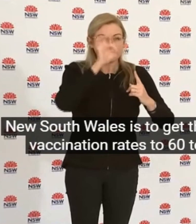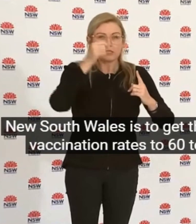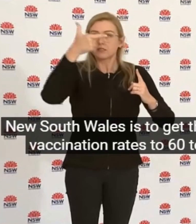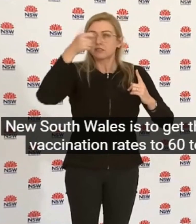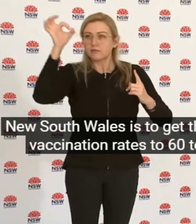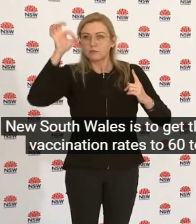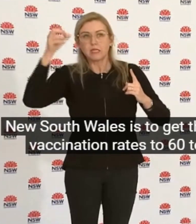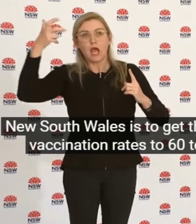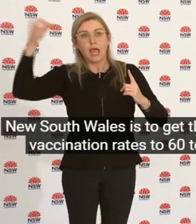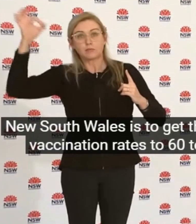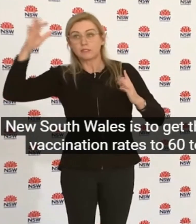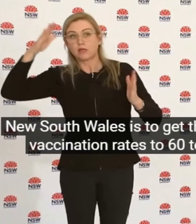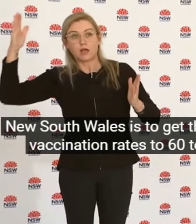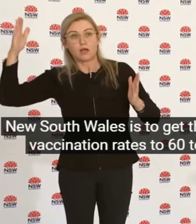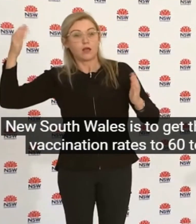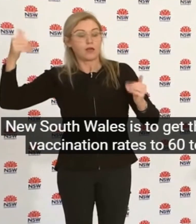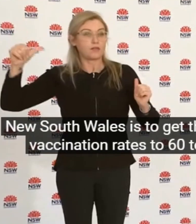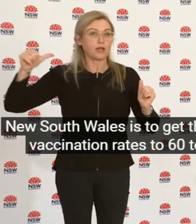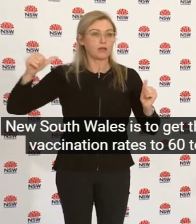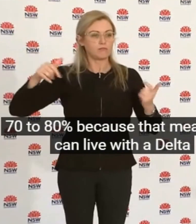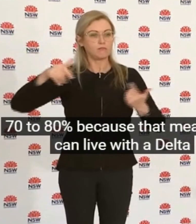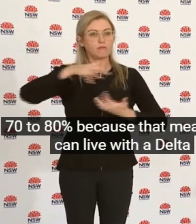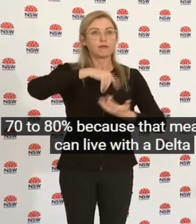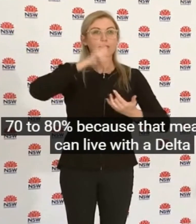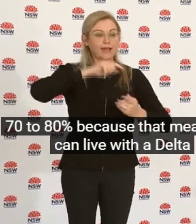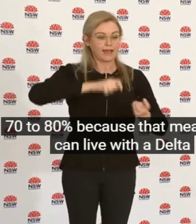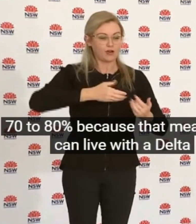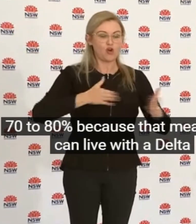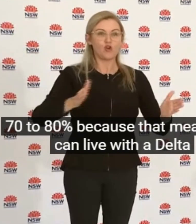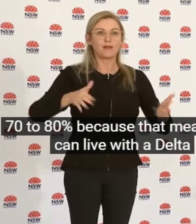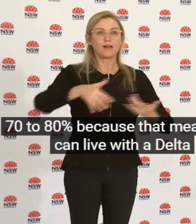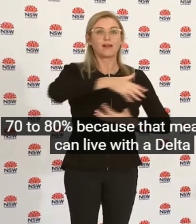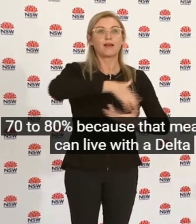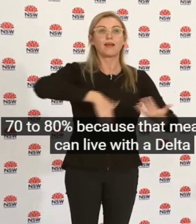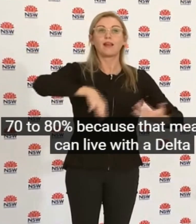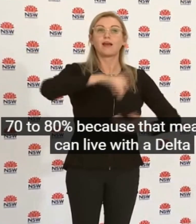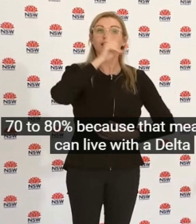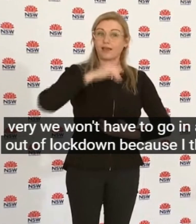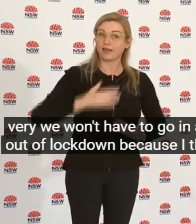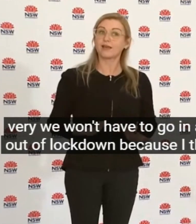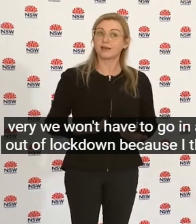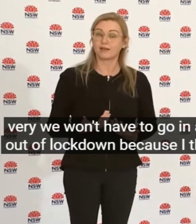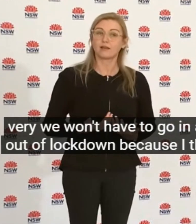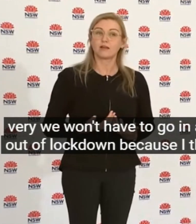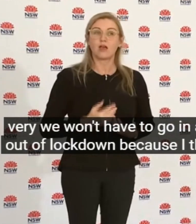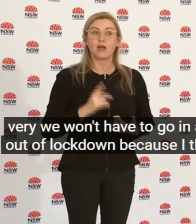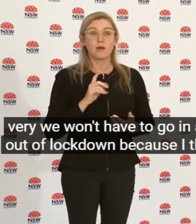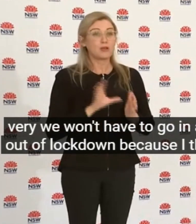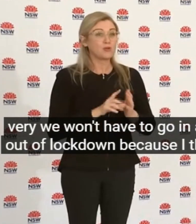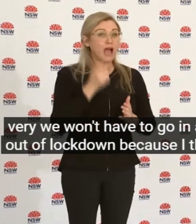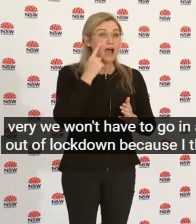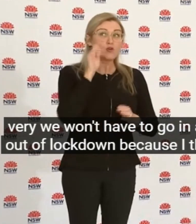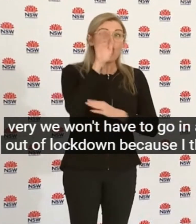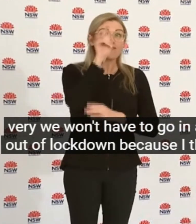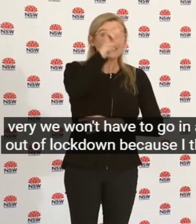we can live with the Delta variant. We won't have to go in and out of lockdown. Because I think what it shows is that no place on earth can live